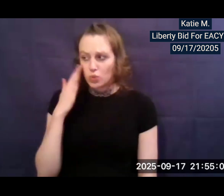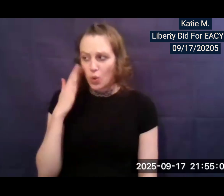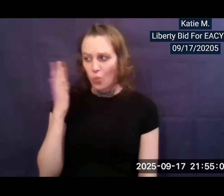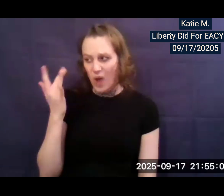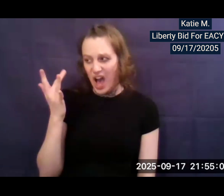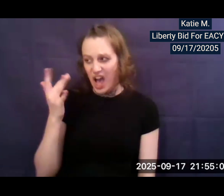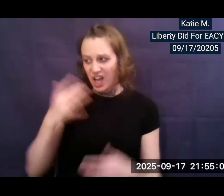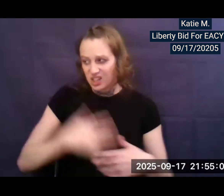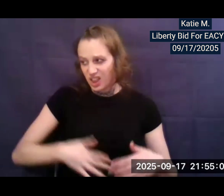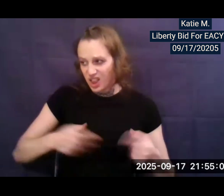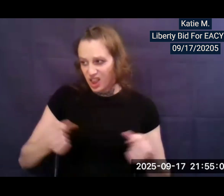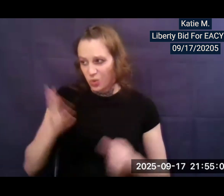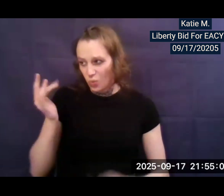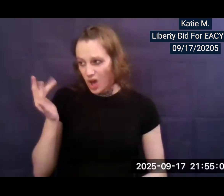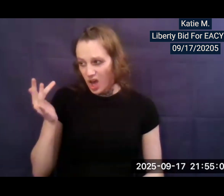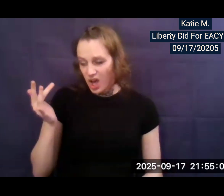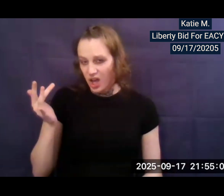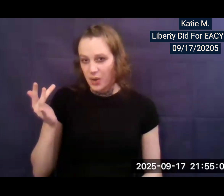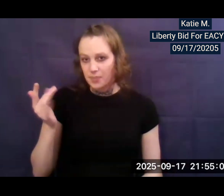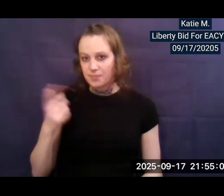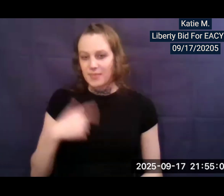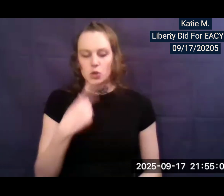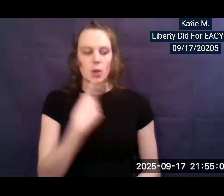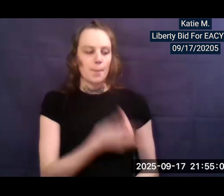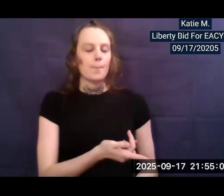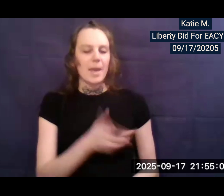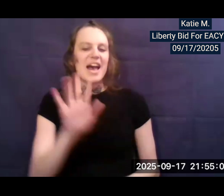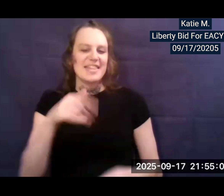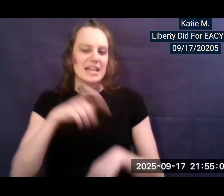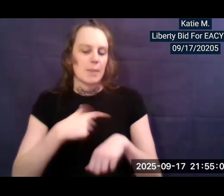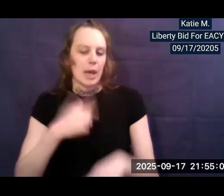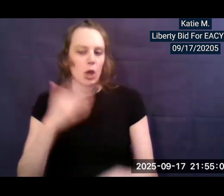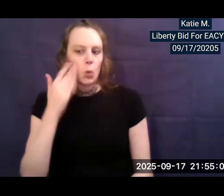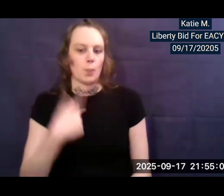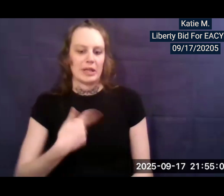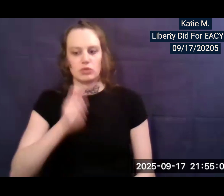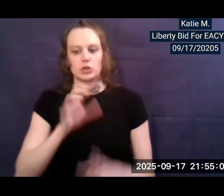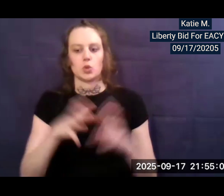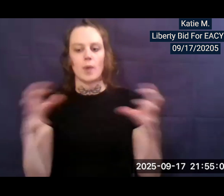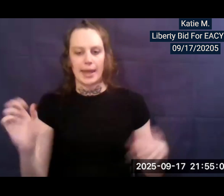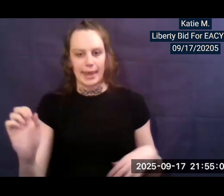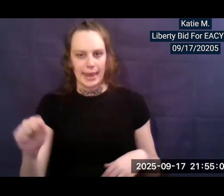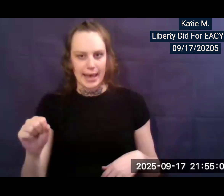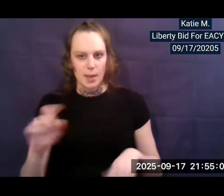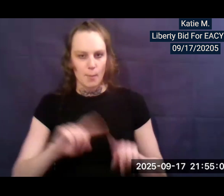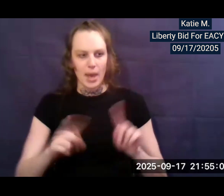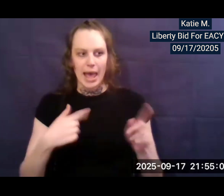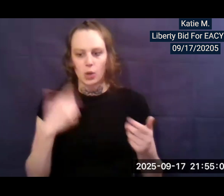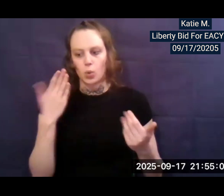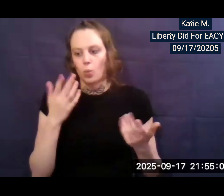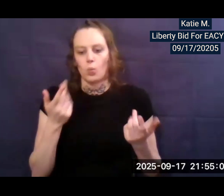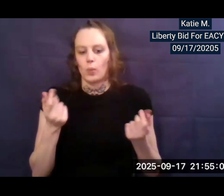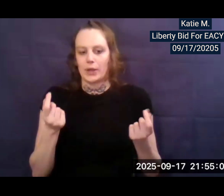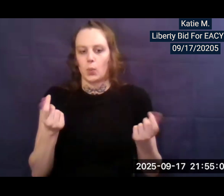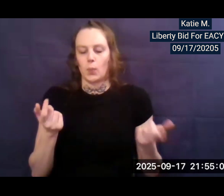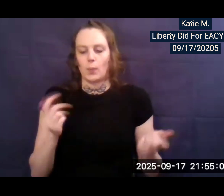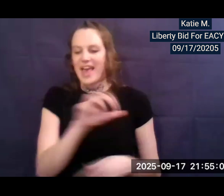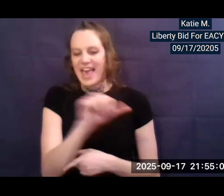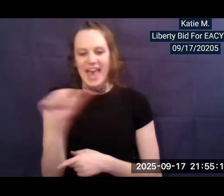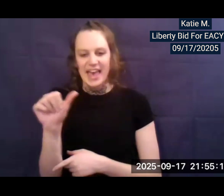I was going to tell them how much I knew I was drinking too much. But like I didn't know what to do. I didn't know anything about AA.